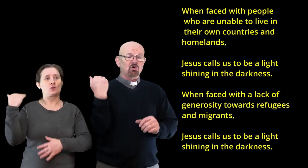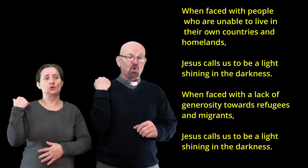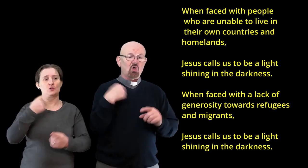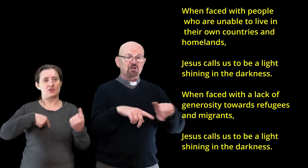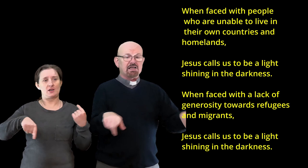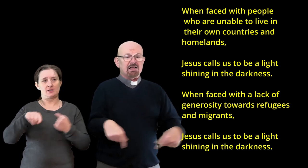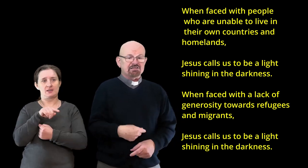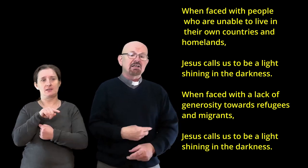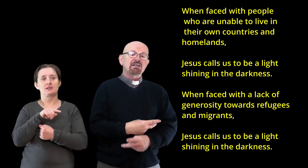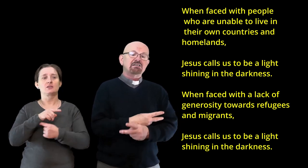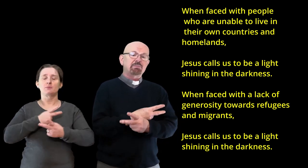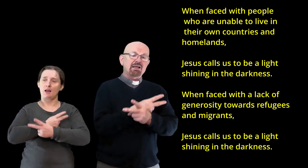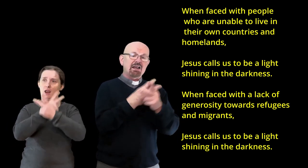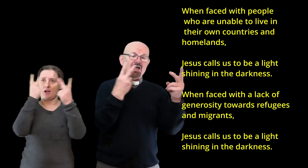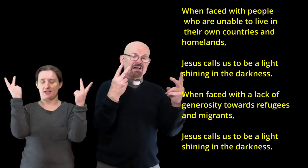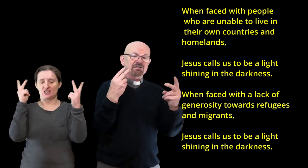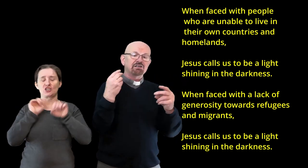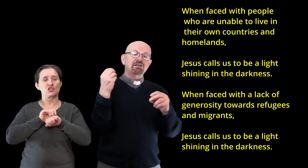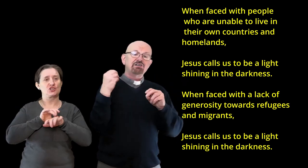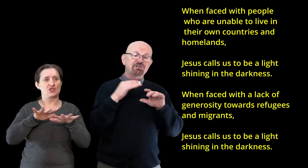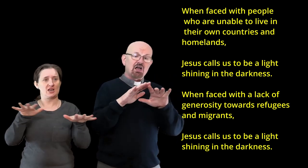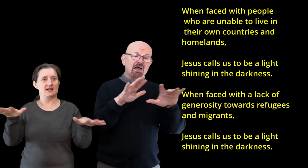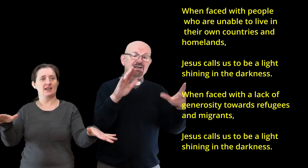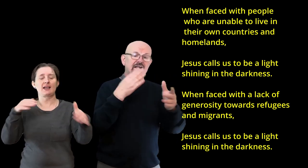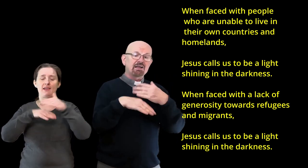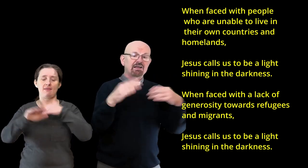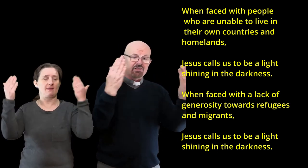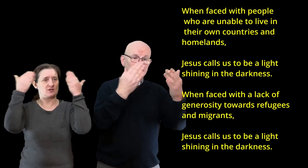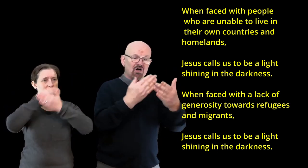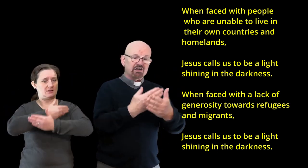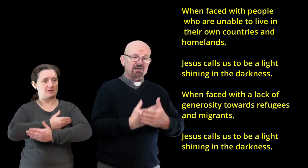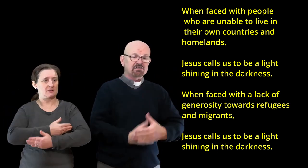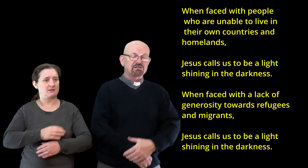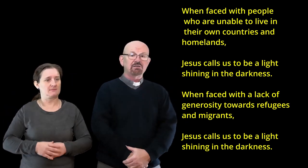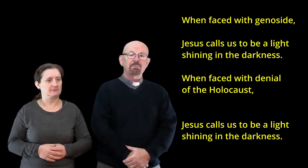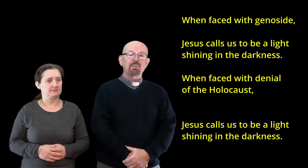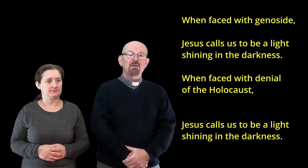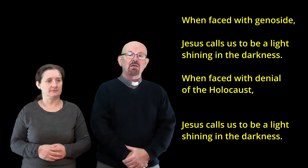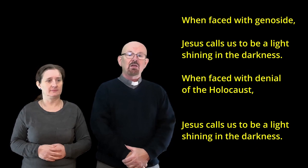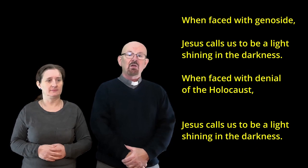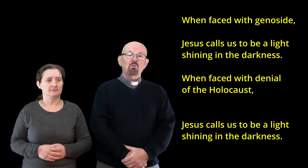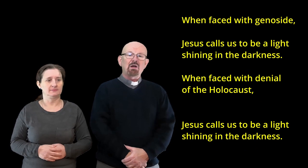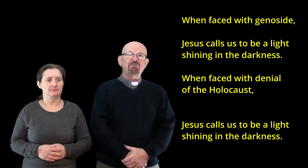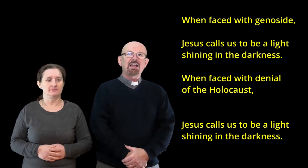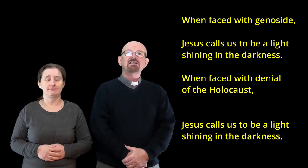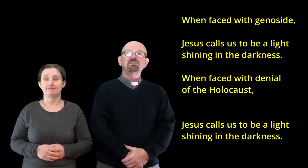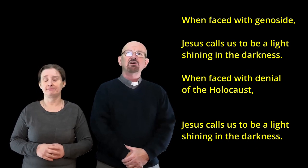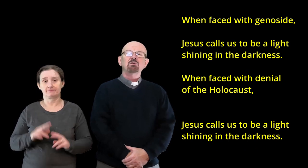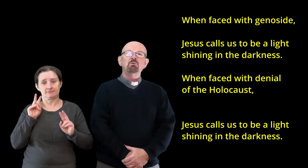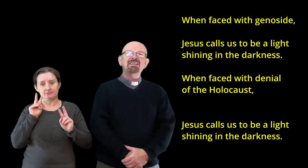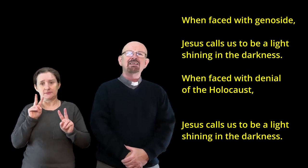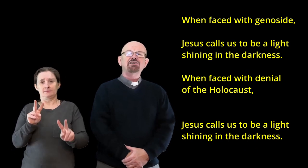Jesus calls us to be a light shining in the darkness. When